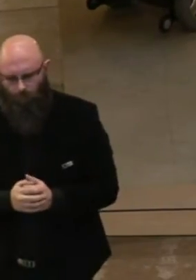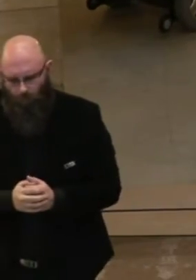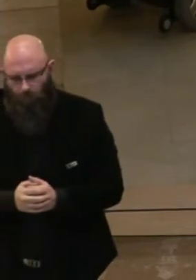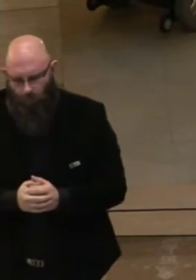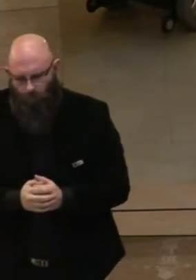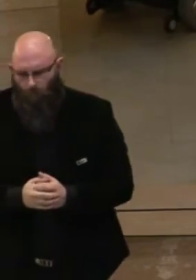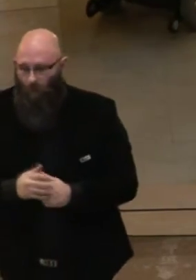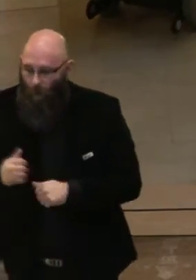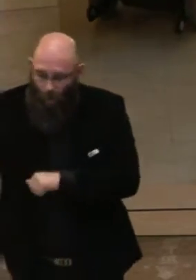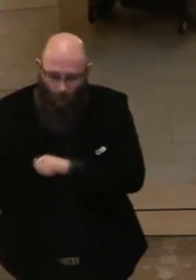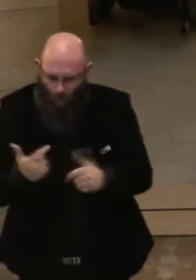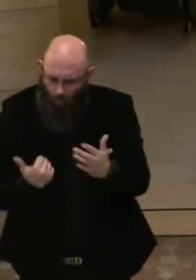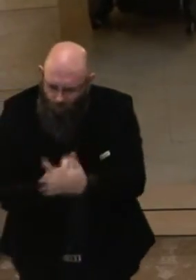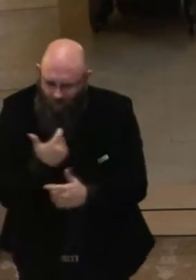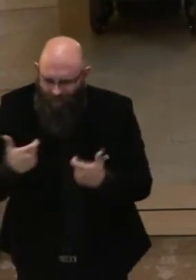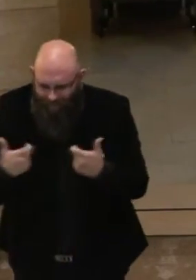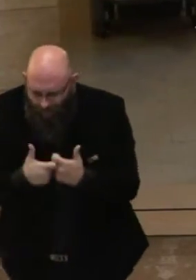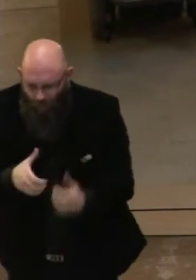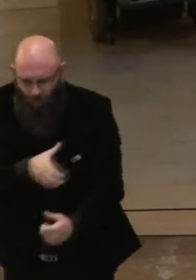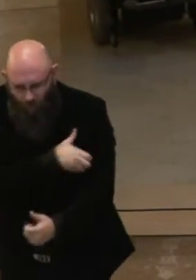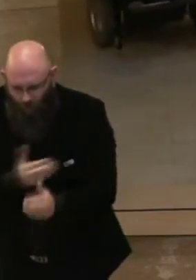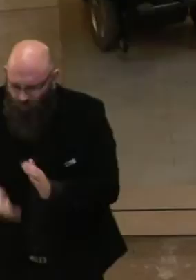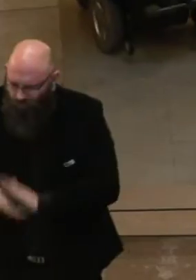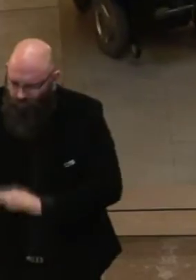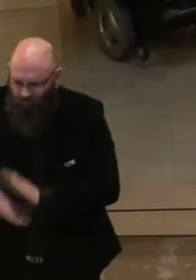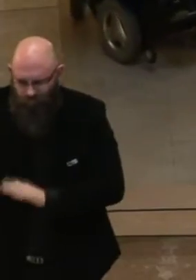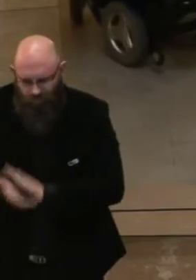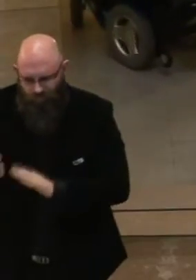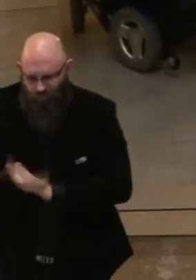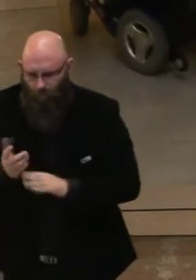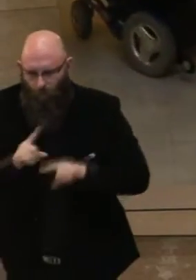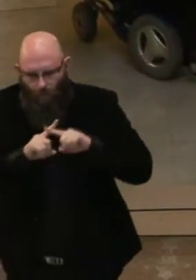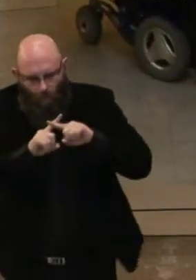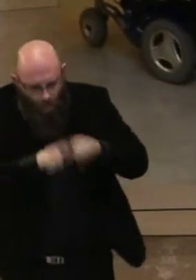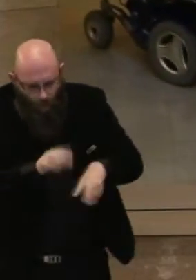electrical power generation shall be renewable.